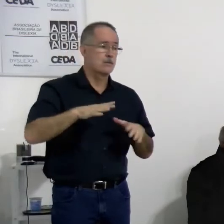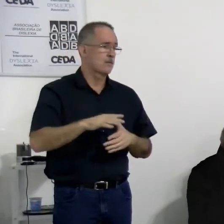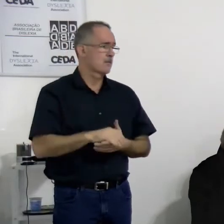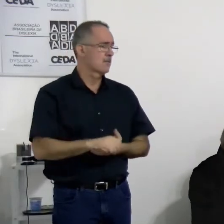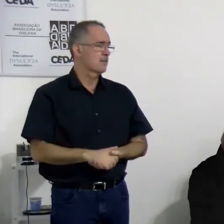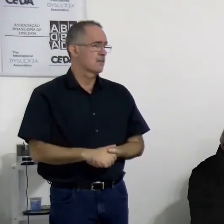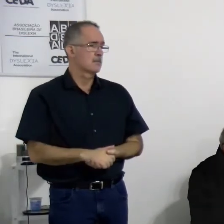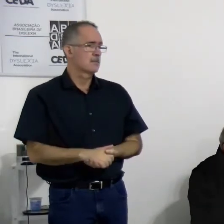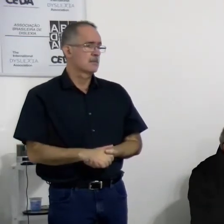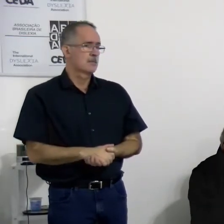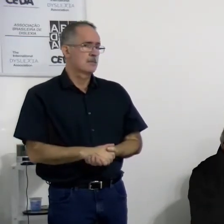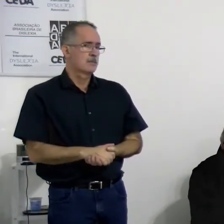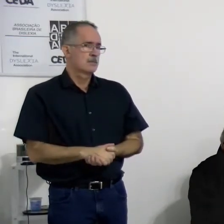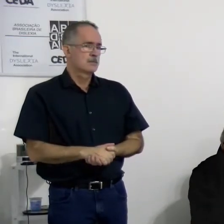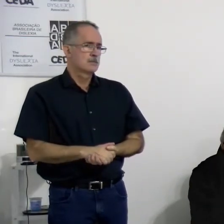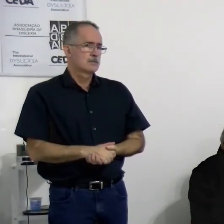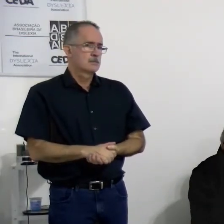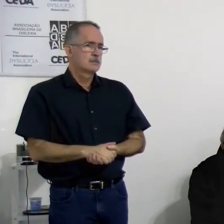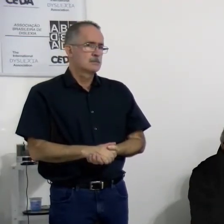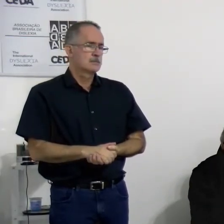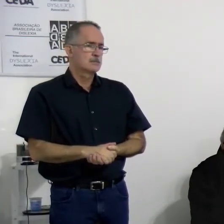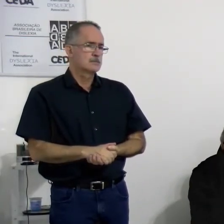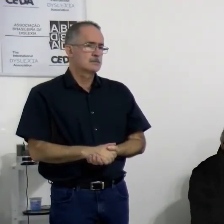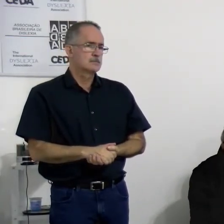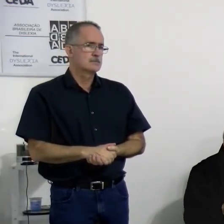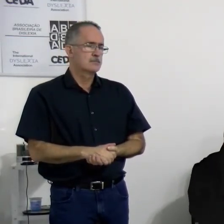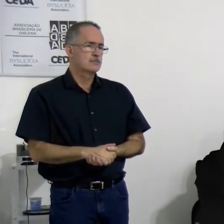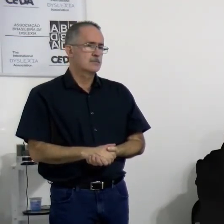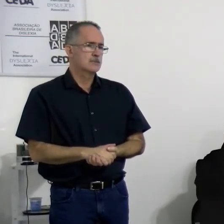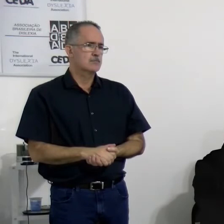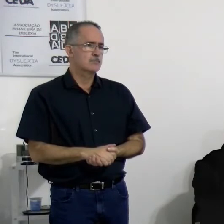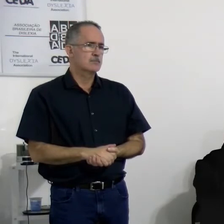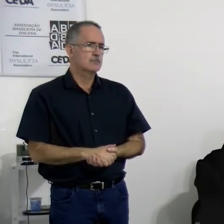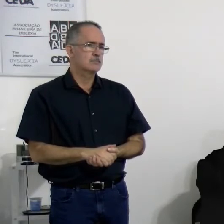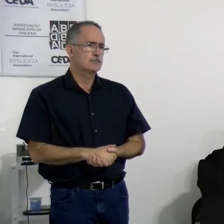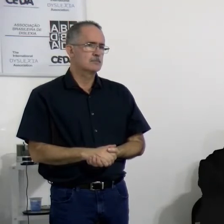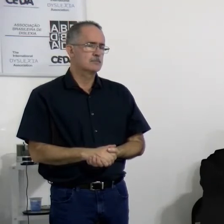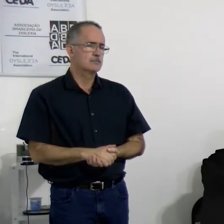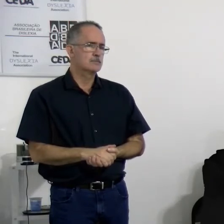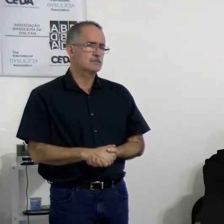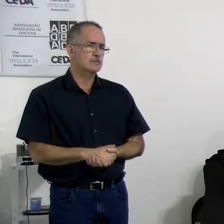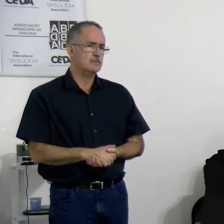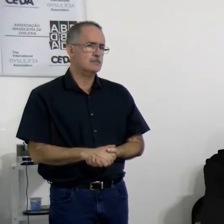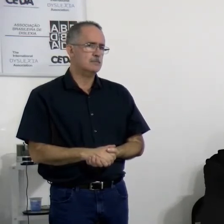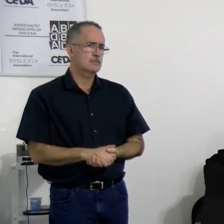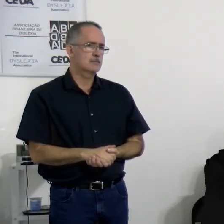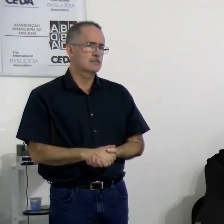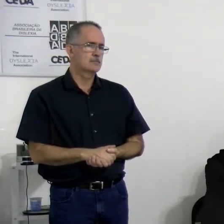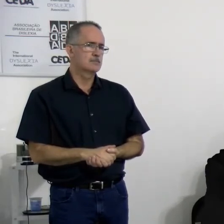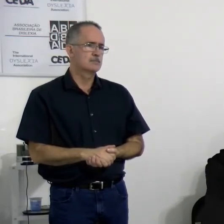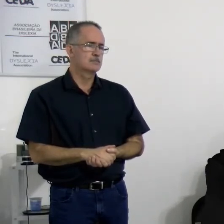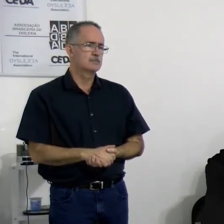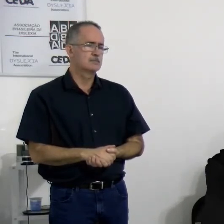So. There are a couple of extra semantic tests as well